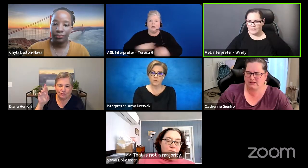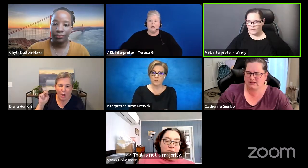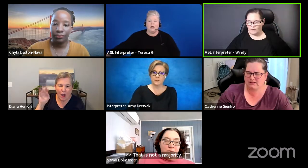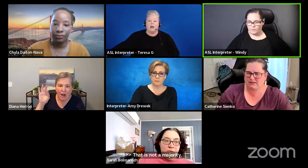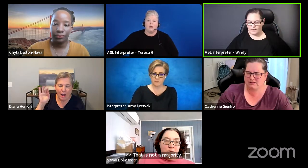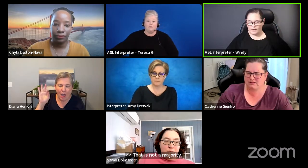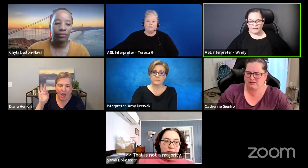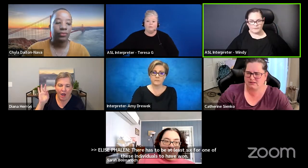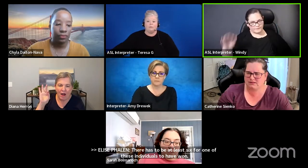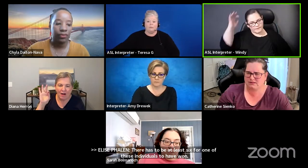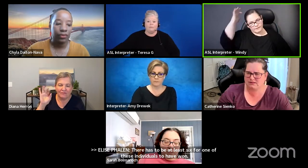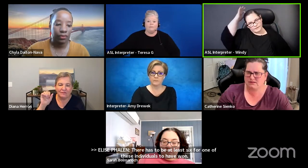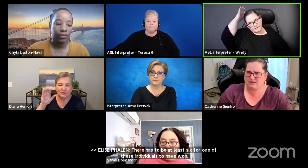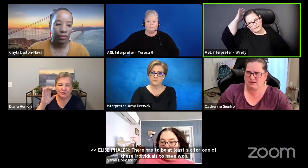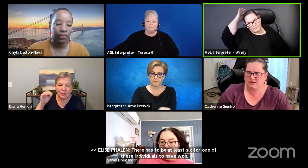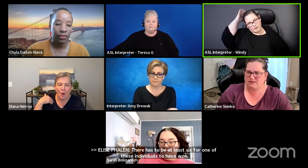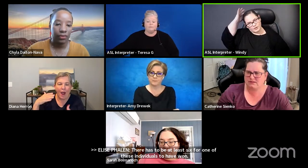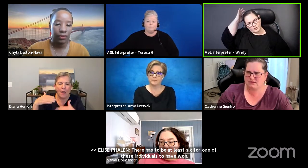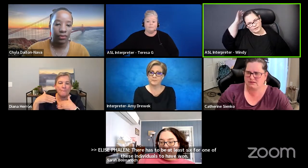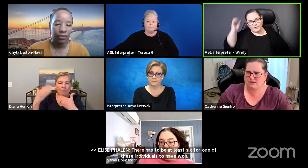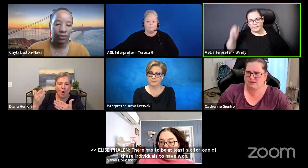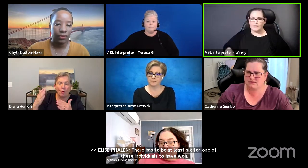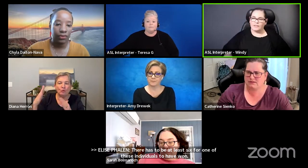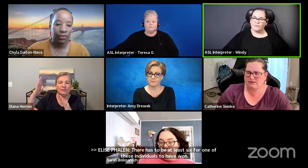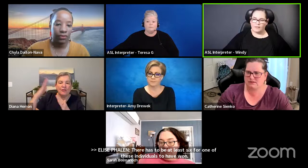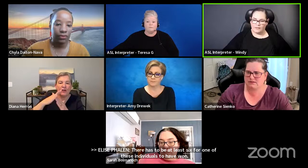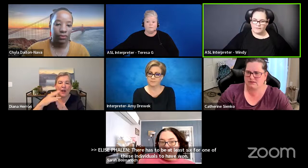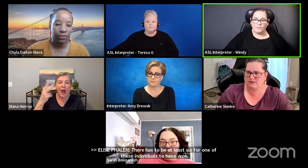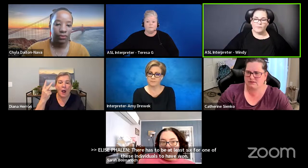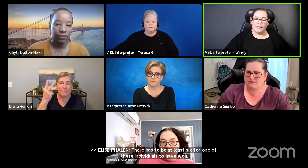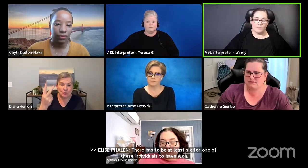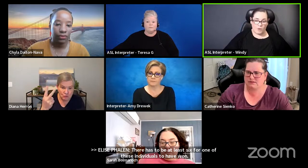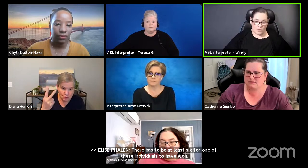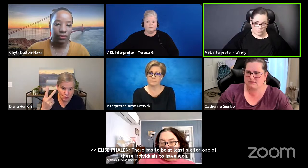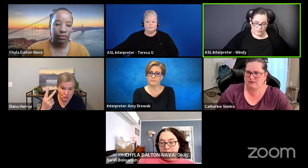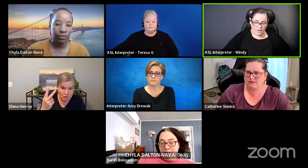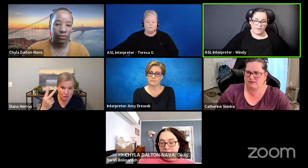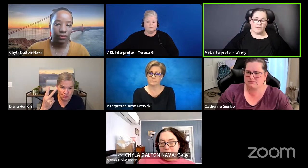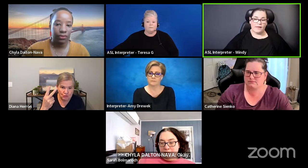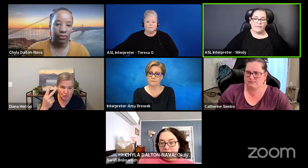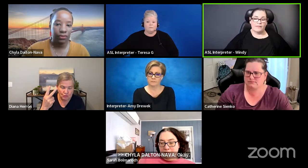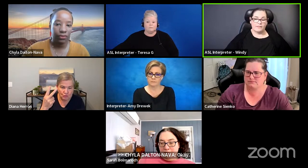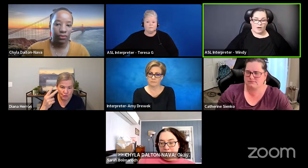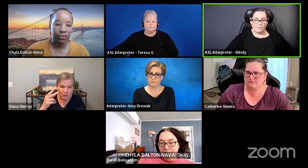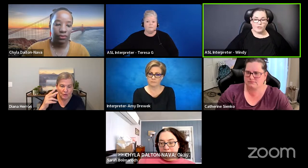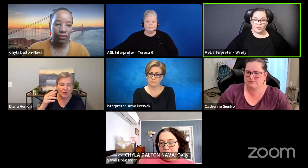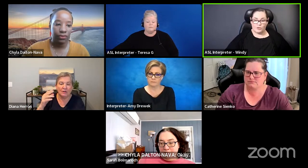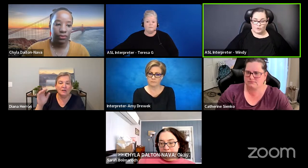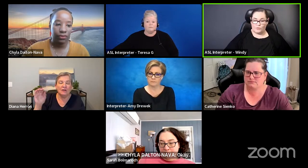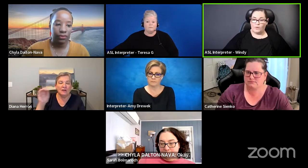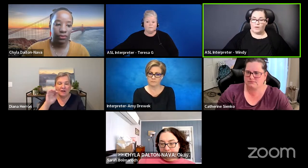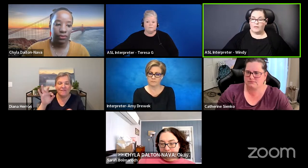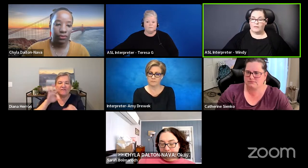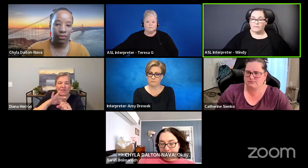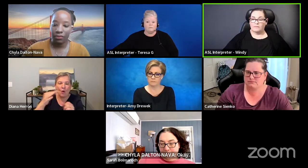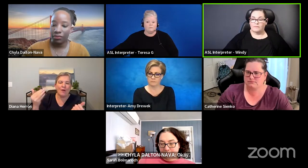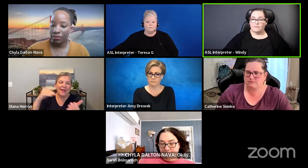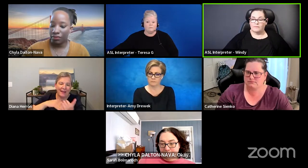So we need a So runoff. Commissioner Heron, we need a runoff. I move that the top